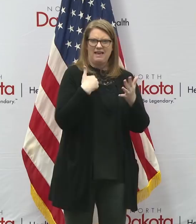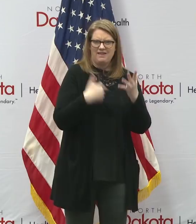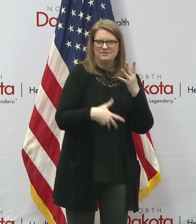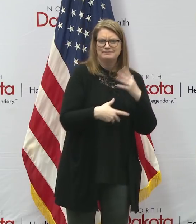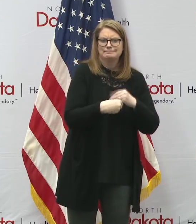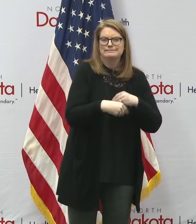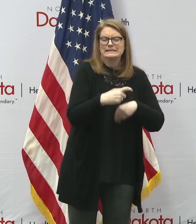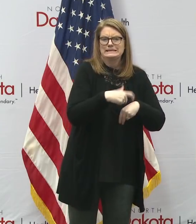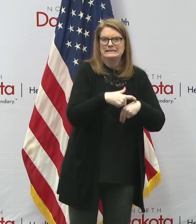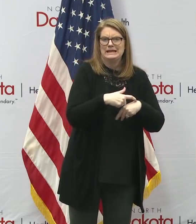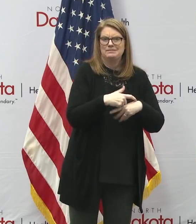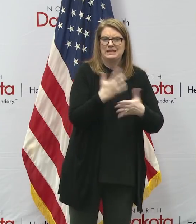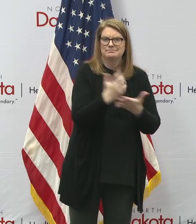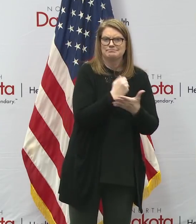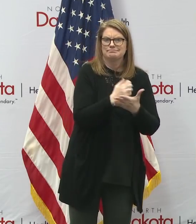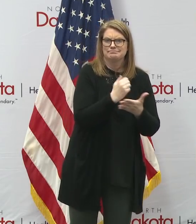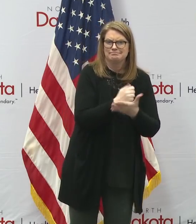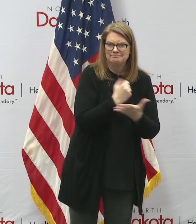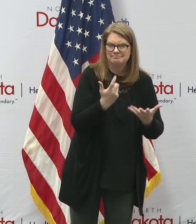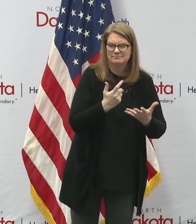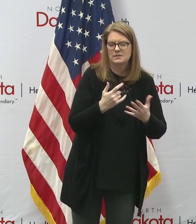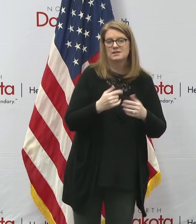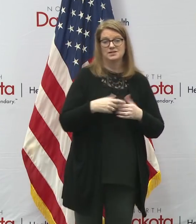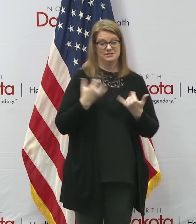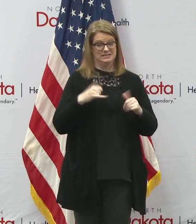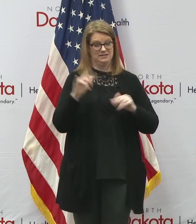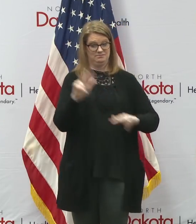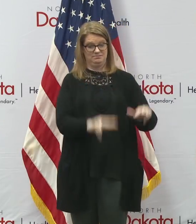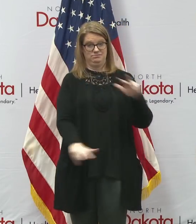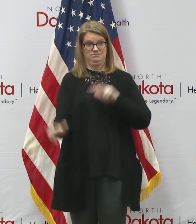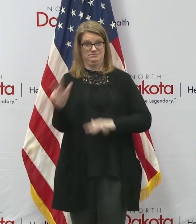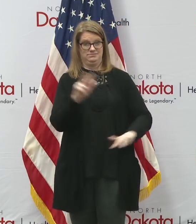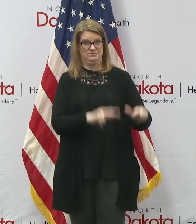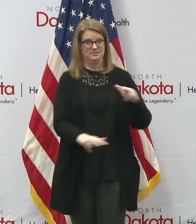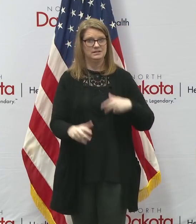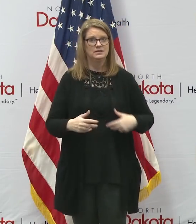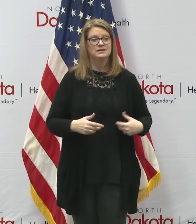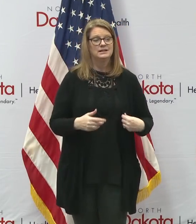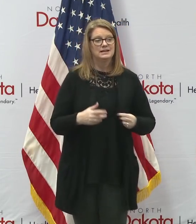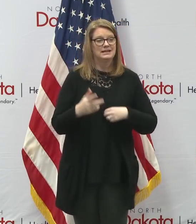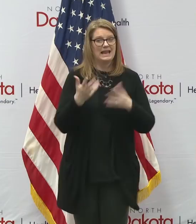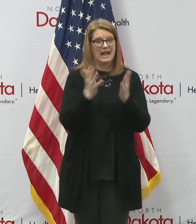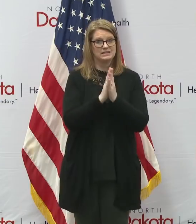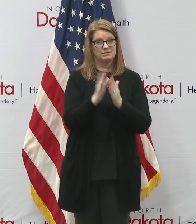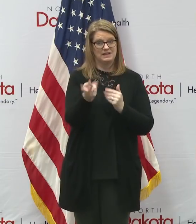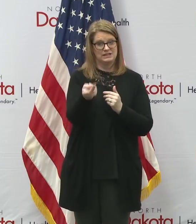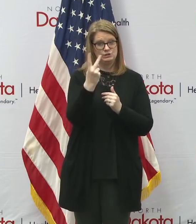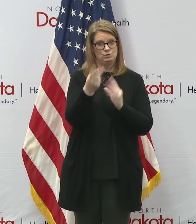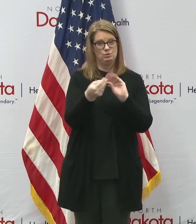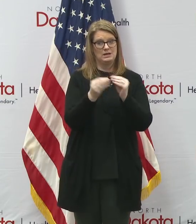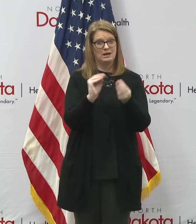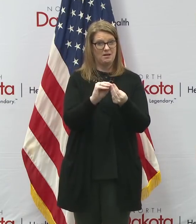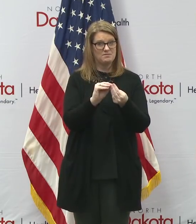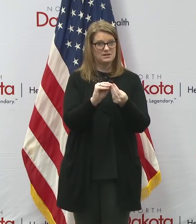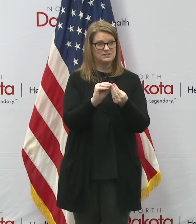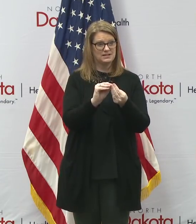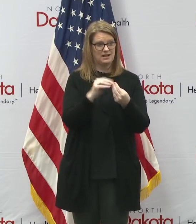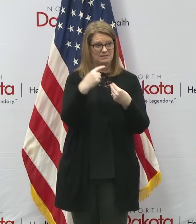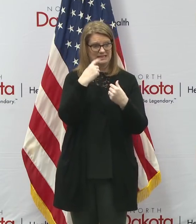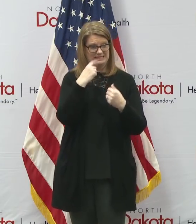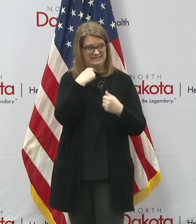behavior? So tremendous uncertainty. So if you ask me about the two numbers I'm about ready to spit